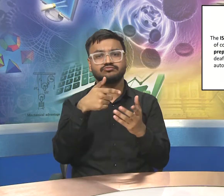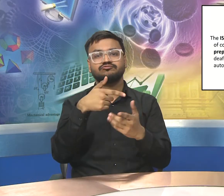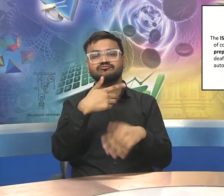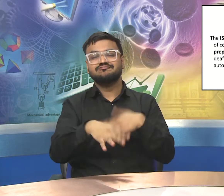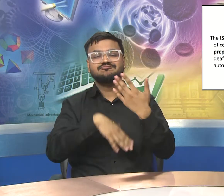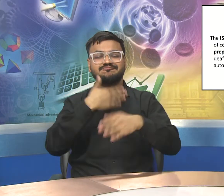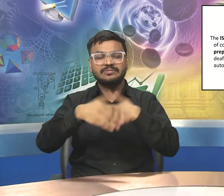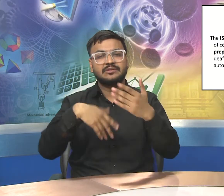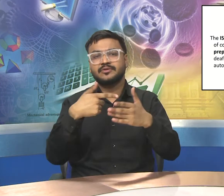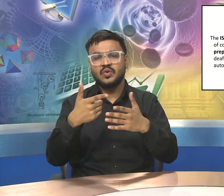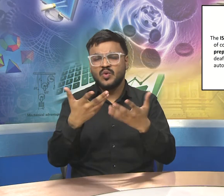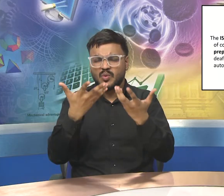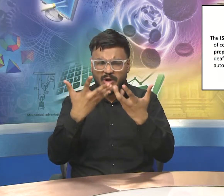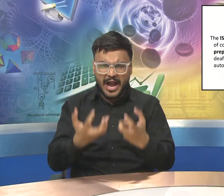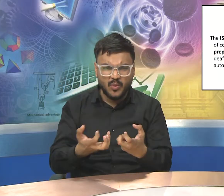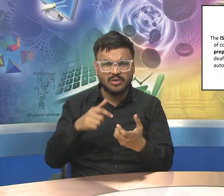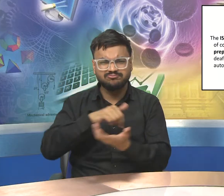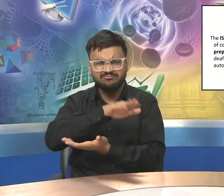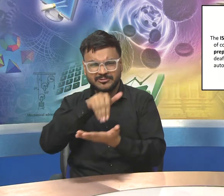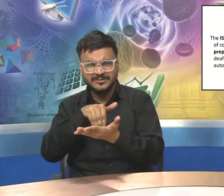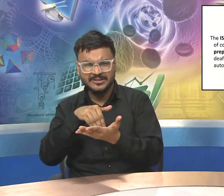The ISL